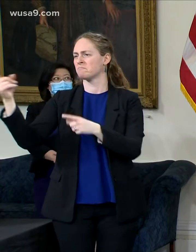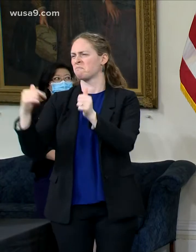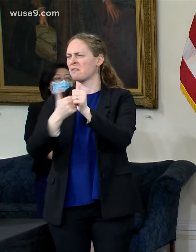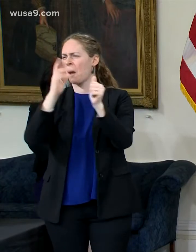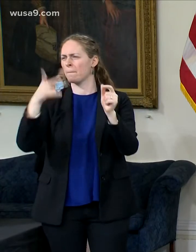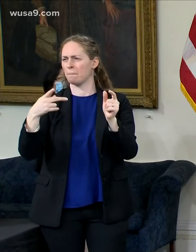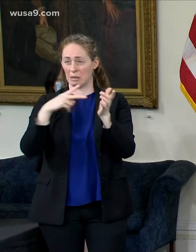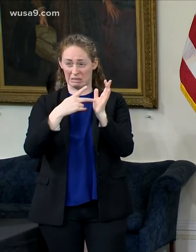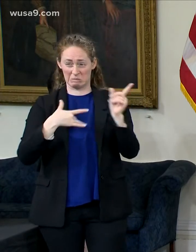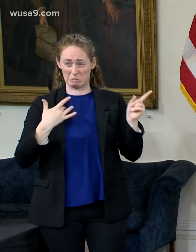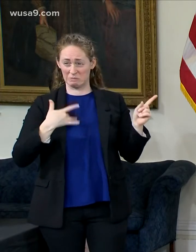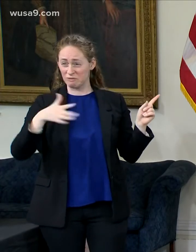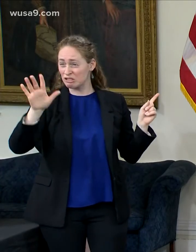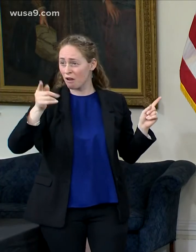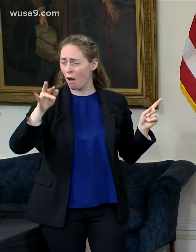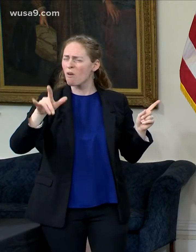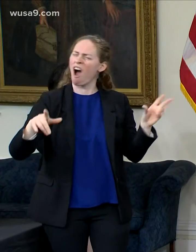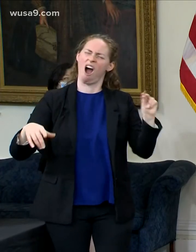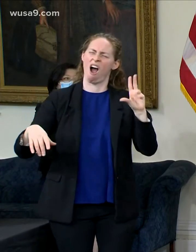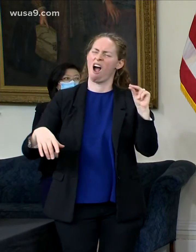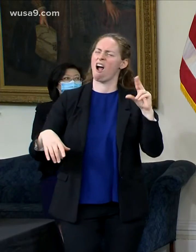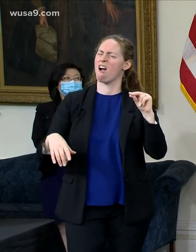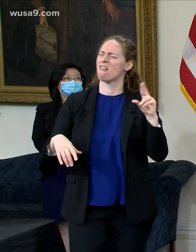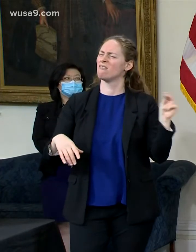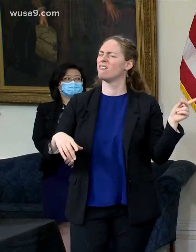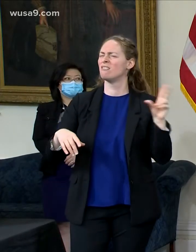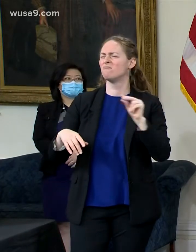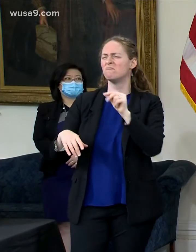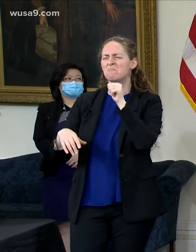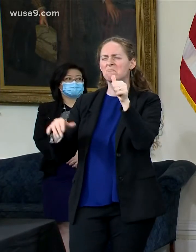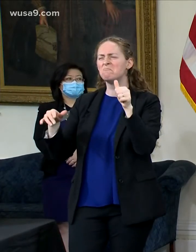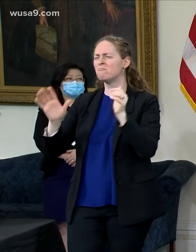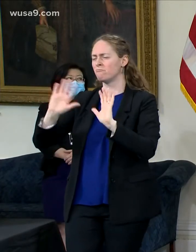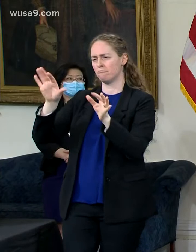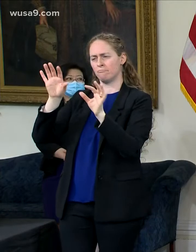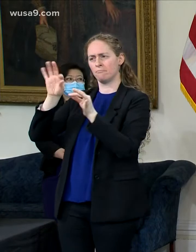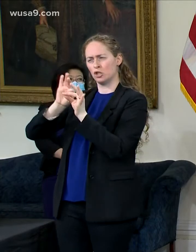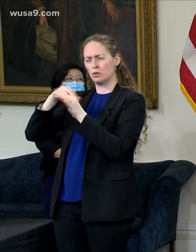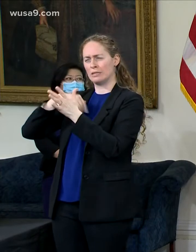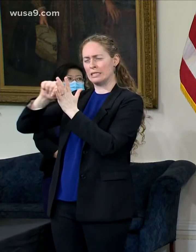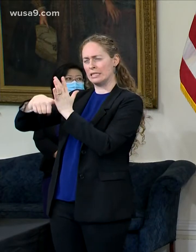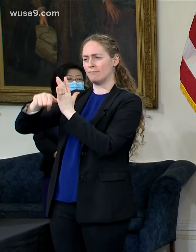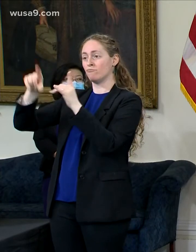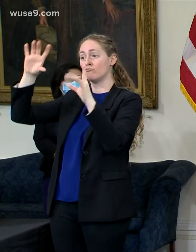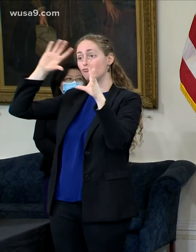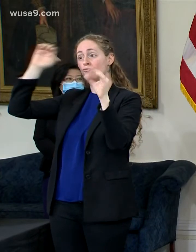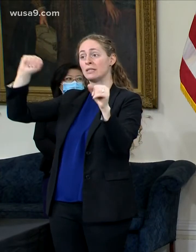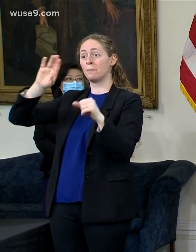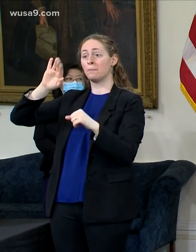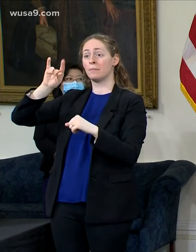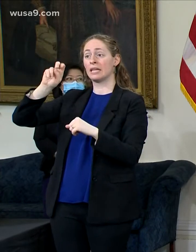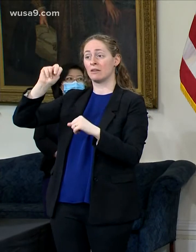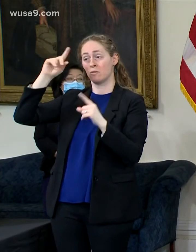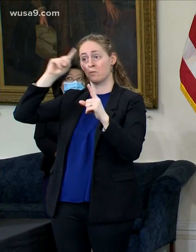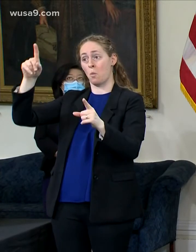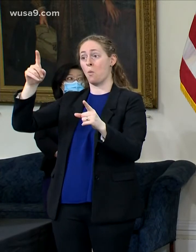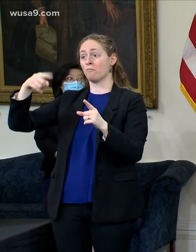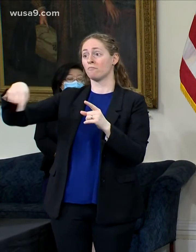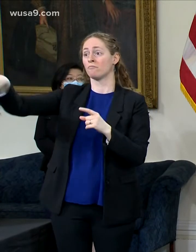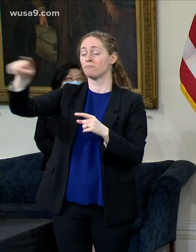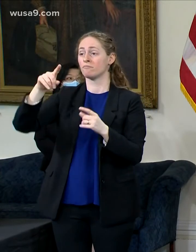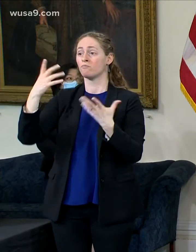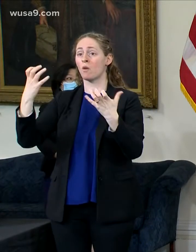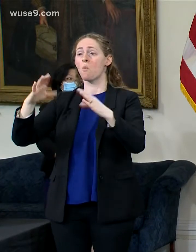have, we'll, the president's goal was to open up eligibility by May, and he said finish by